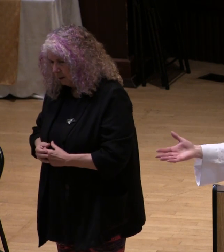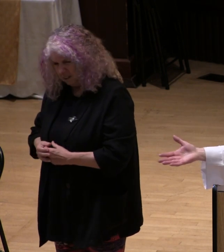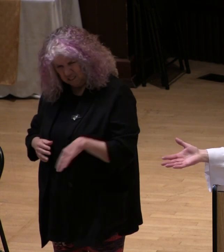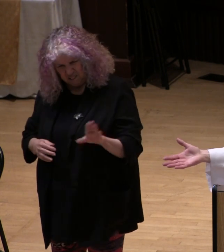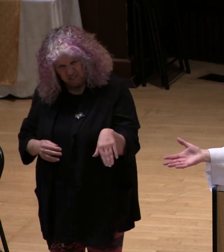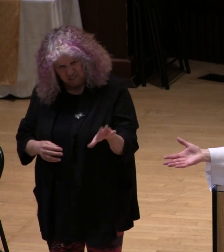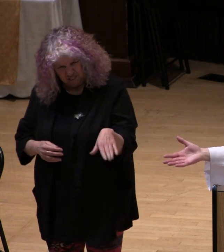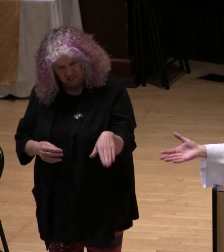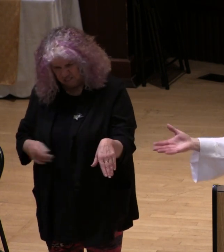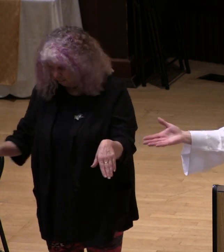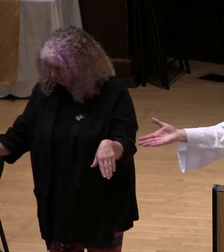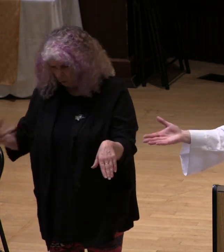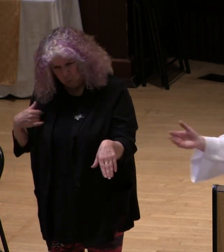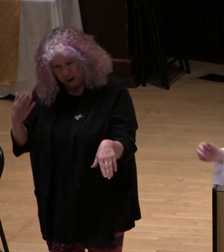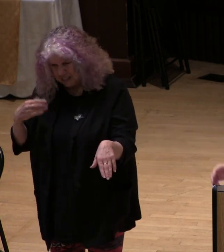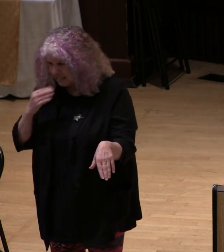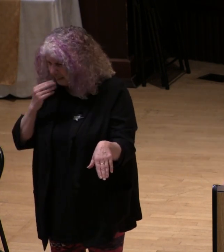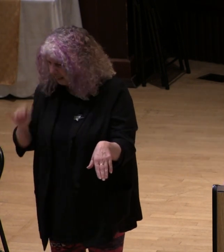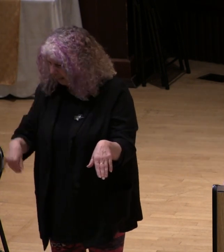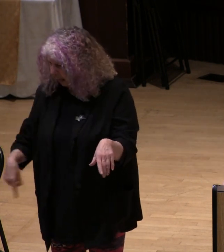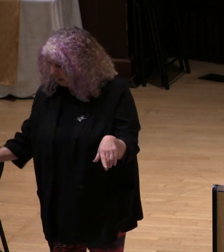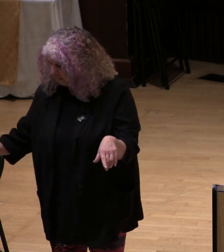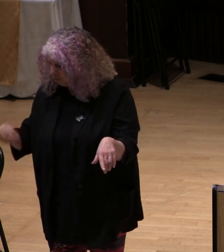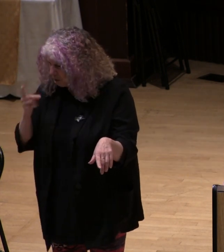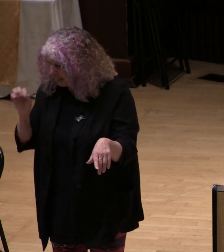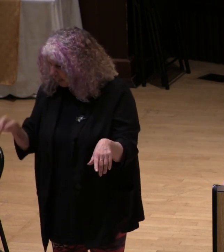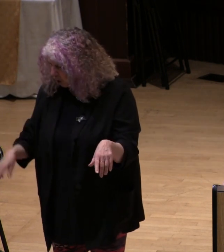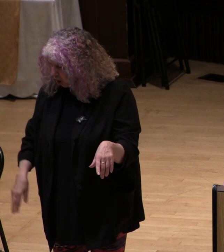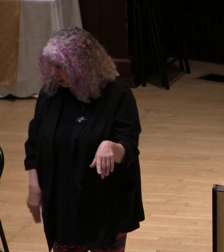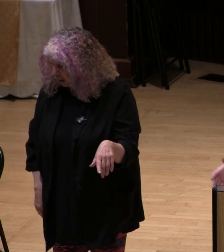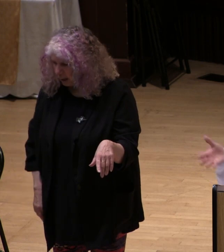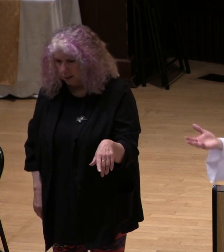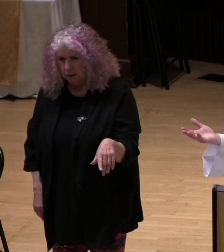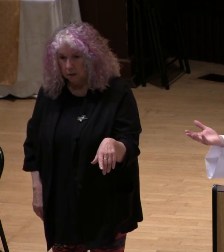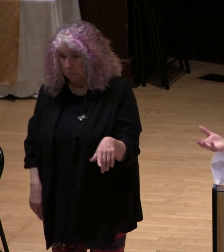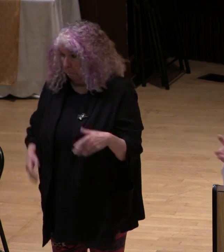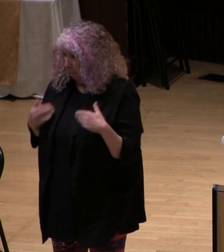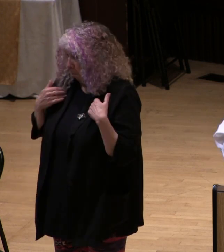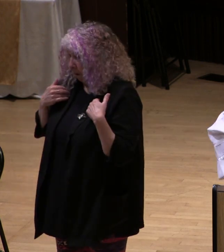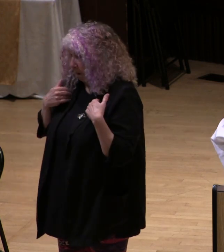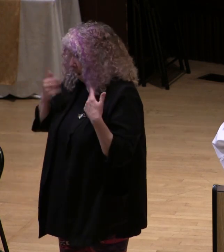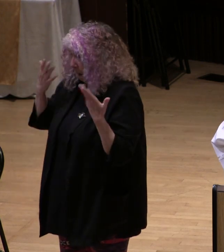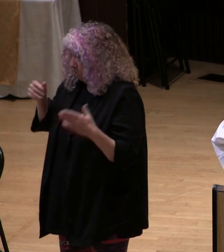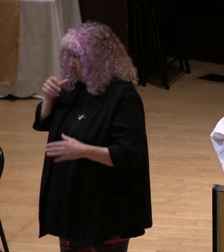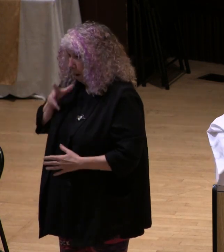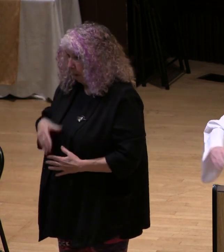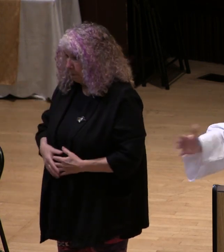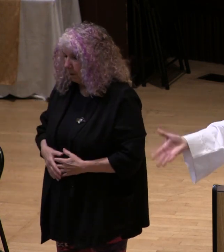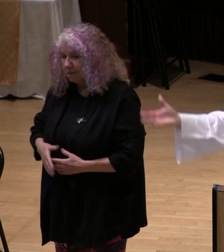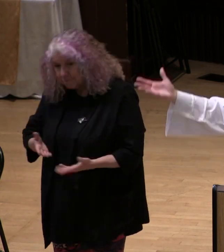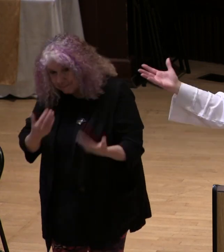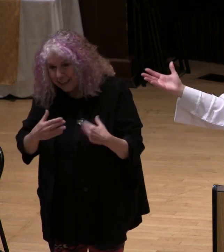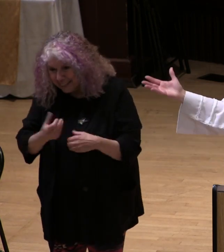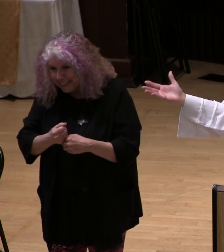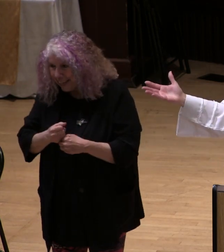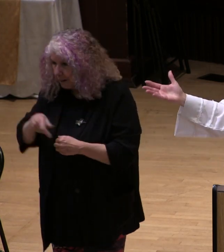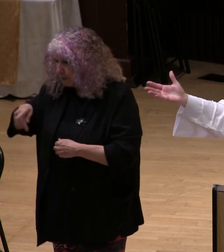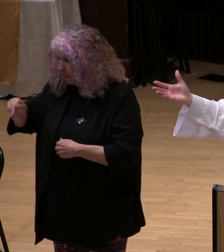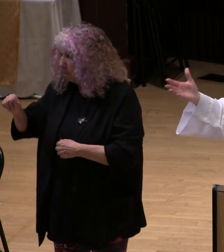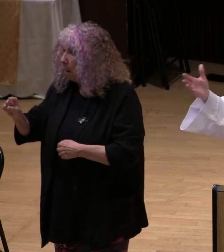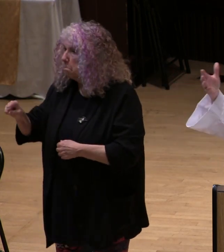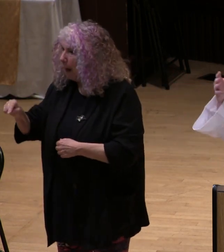said, "Bruno, why is he eating potato chips for dinner?" He said, "I don't know, Mom." She said, "Well, get him some